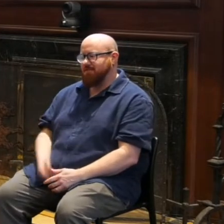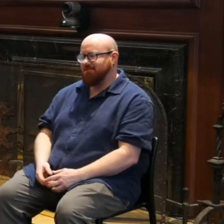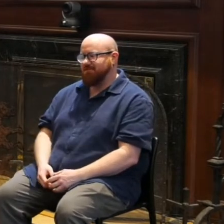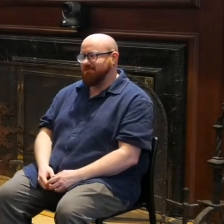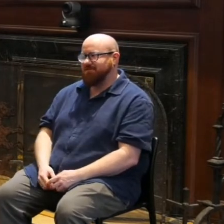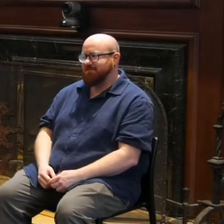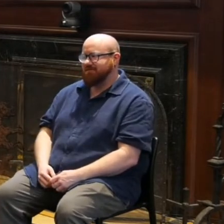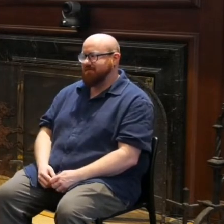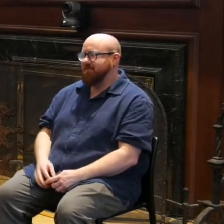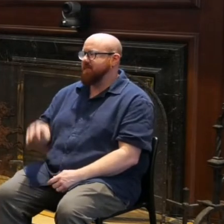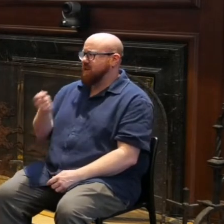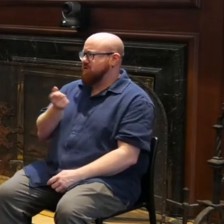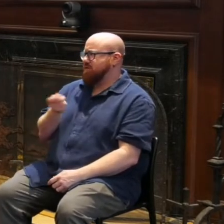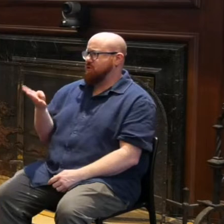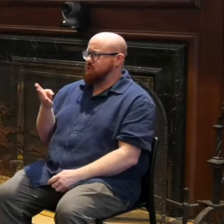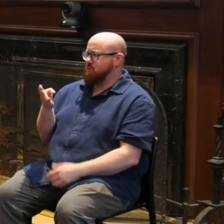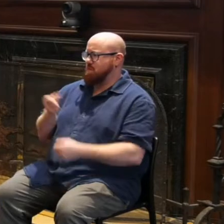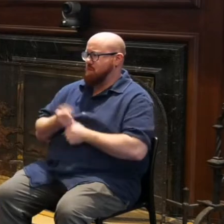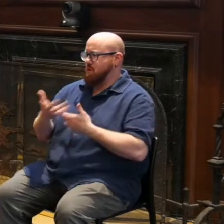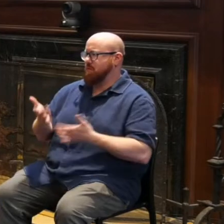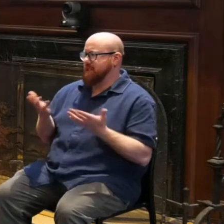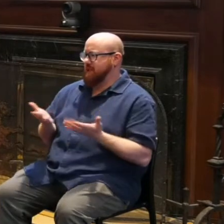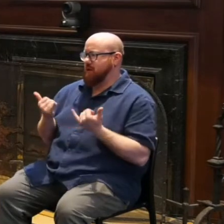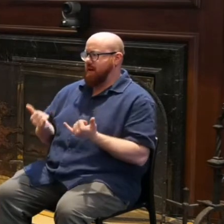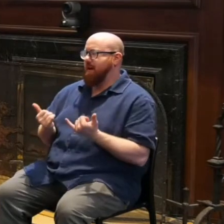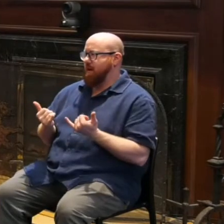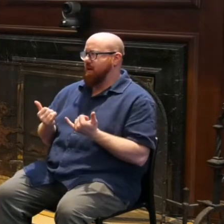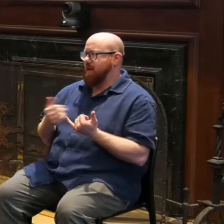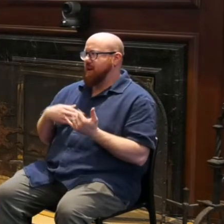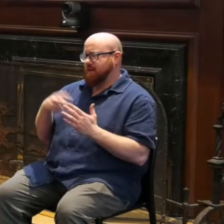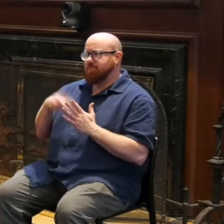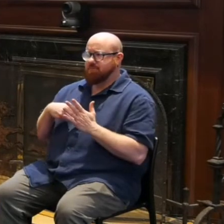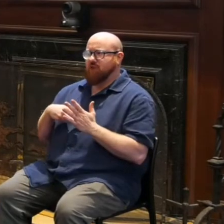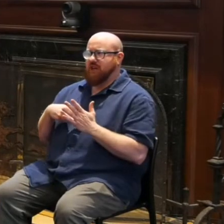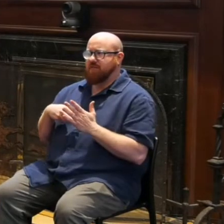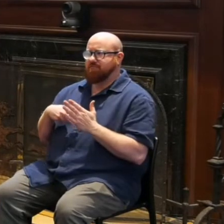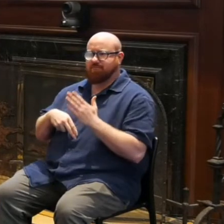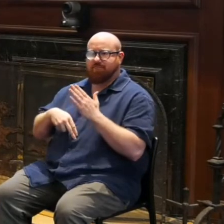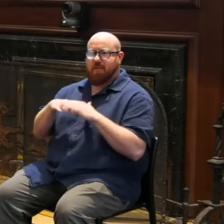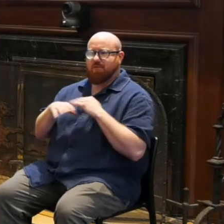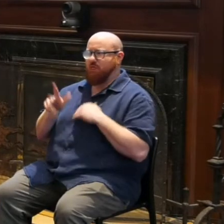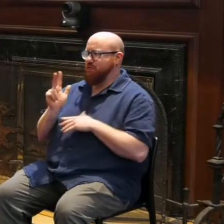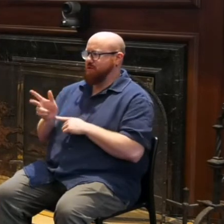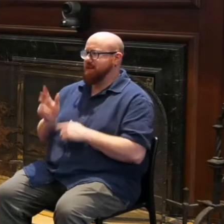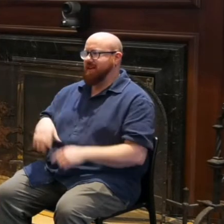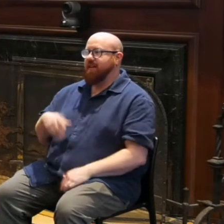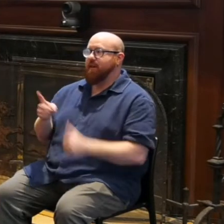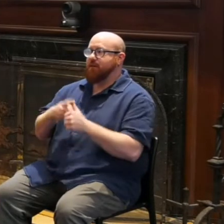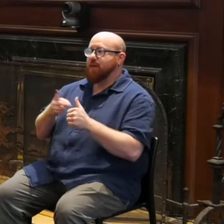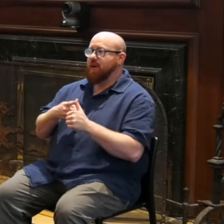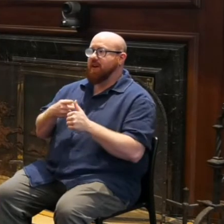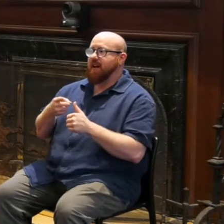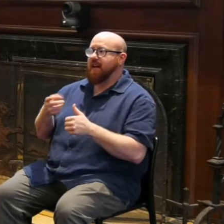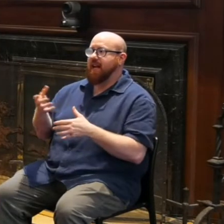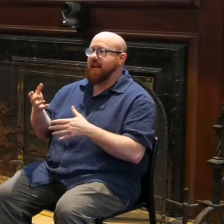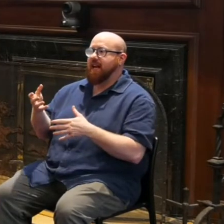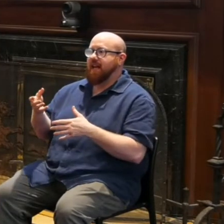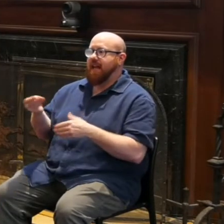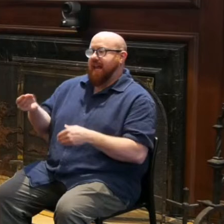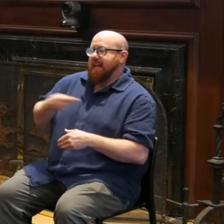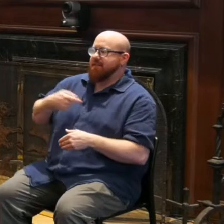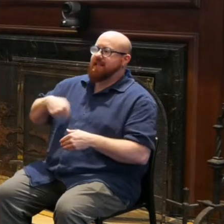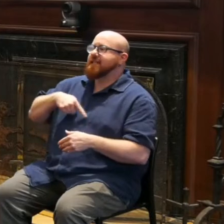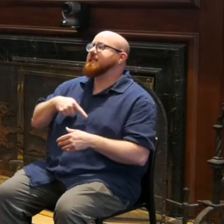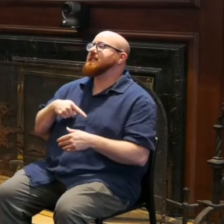I have a couple of poems here. I can read them in less than 3 minutes. The first one is called "Give Us This Day."